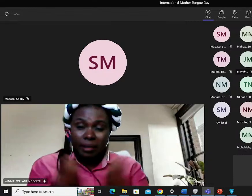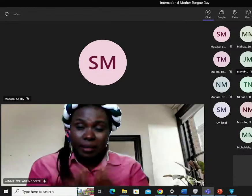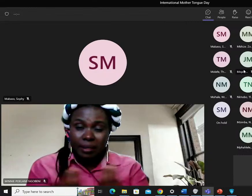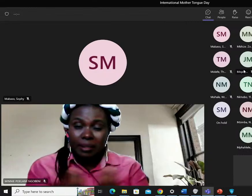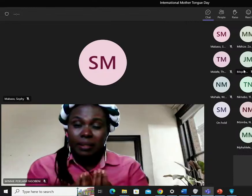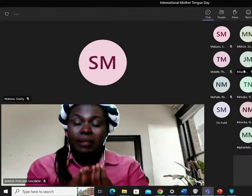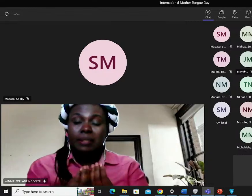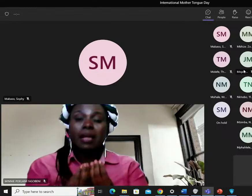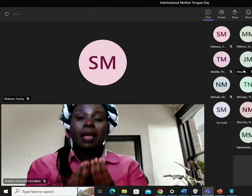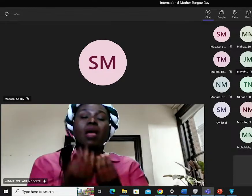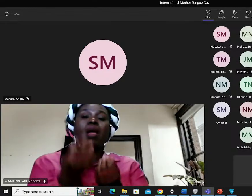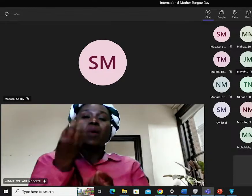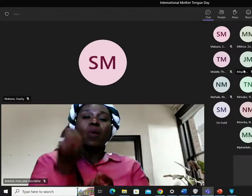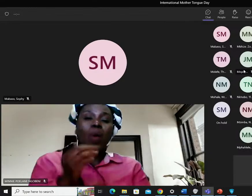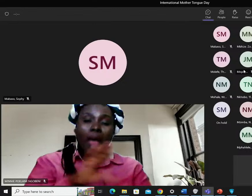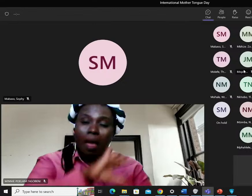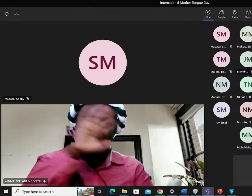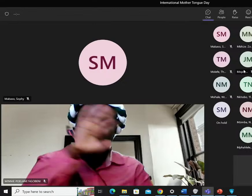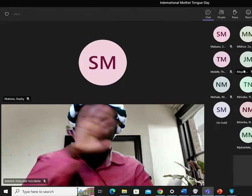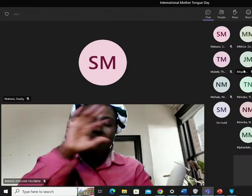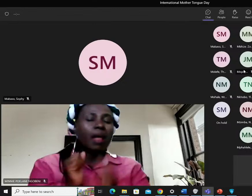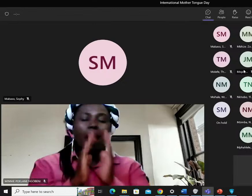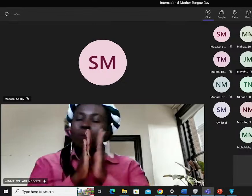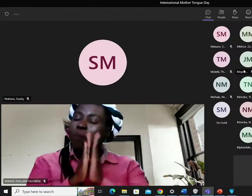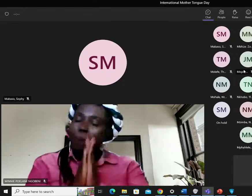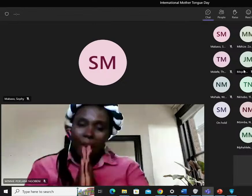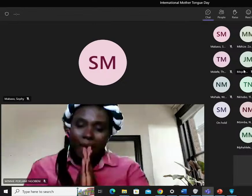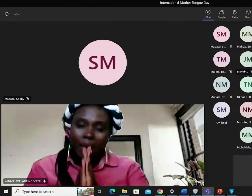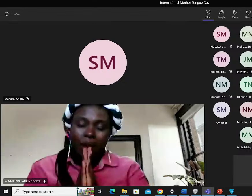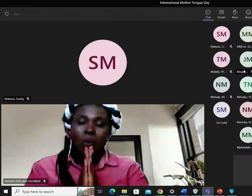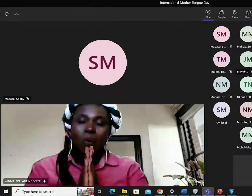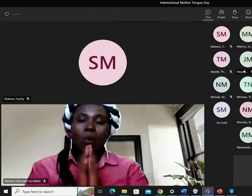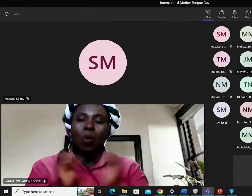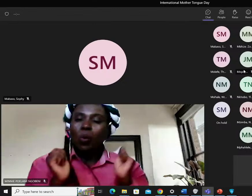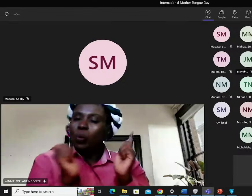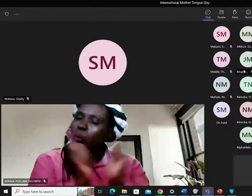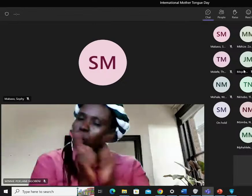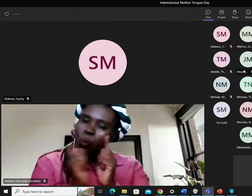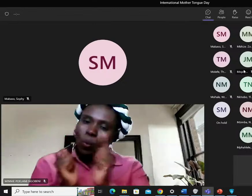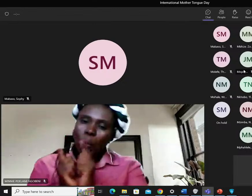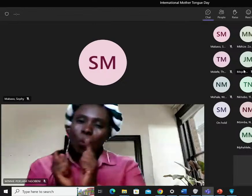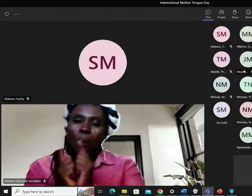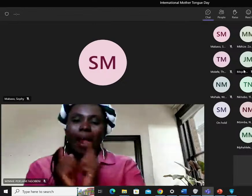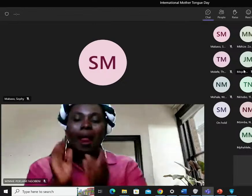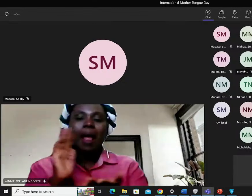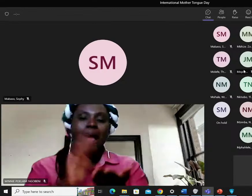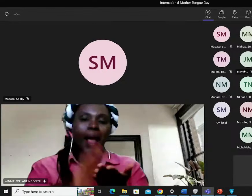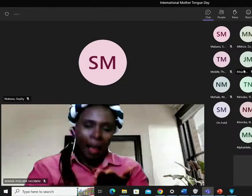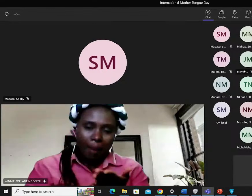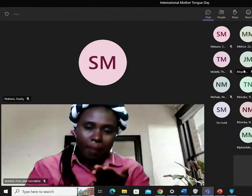ndiyanicela ke ma-Afrika nkone xa nidibana kwilixa lizayo